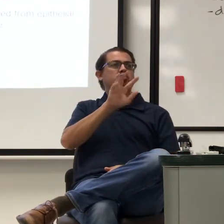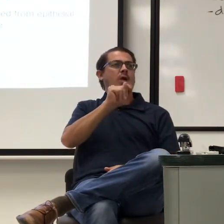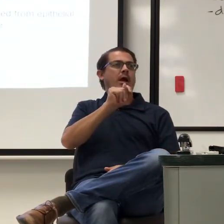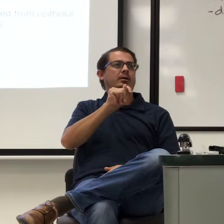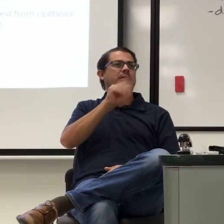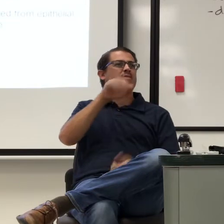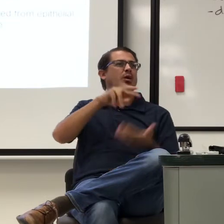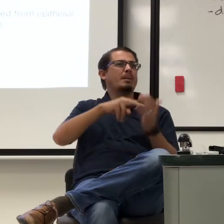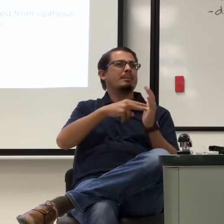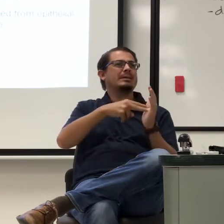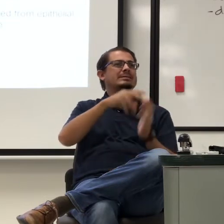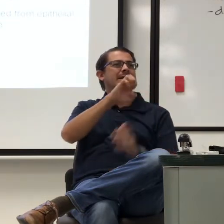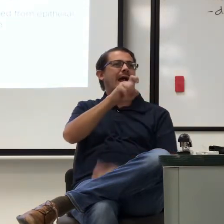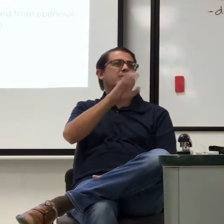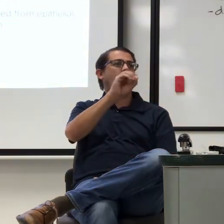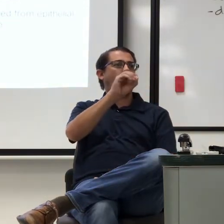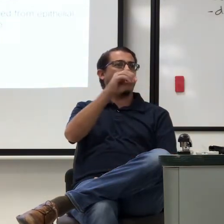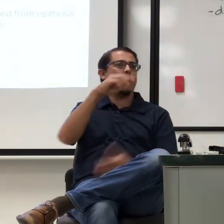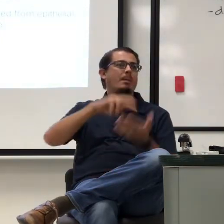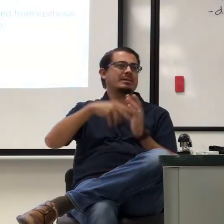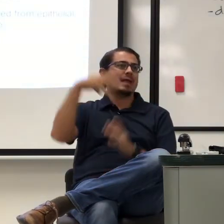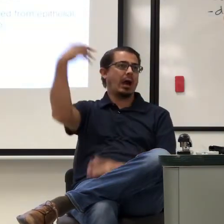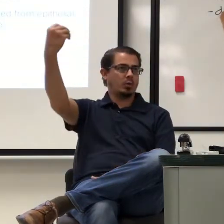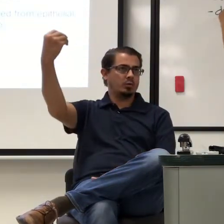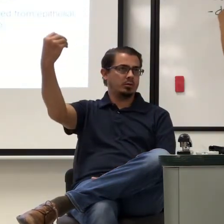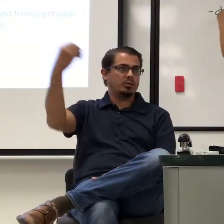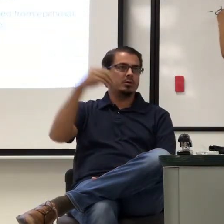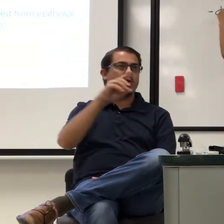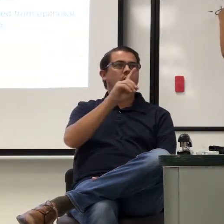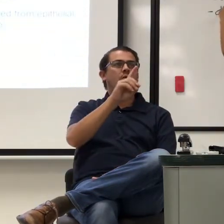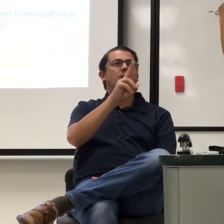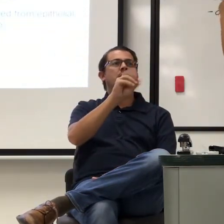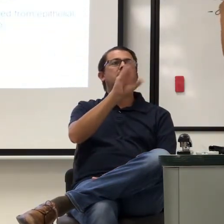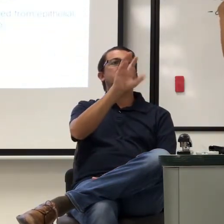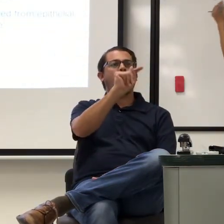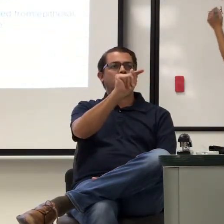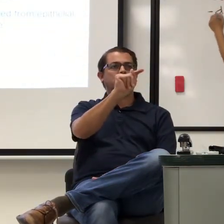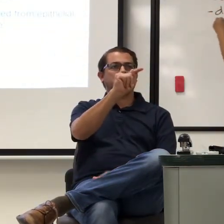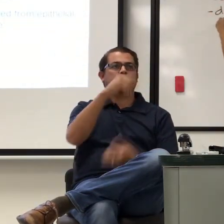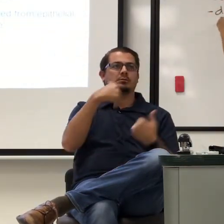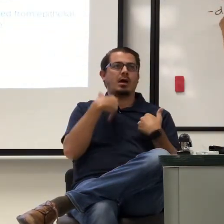means outside of. So they use a duct. These glands have a duct.